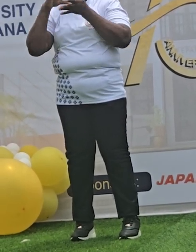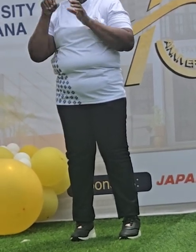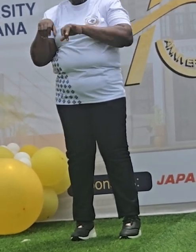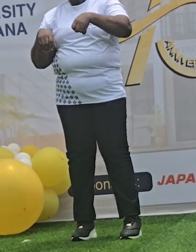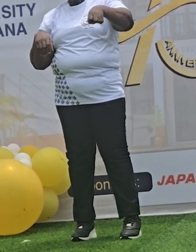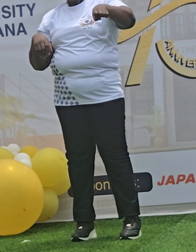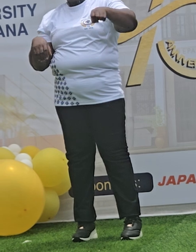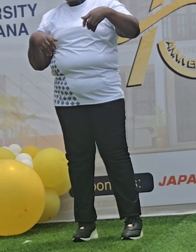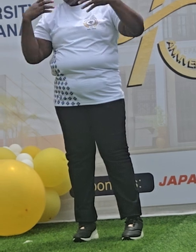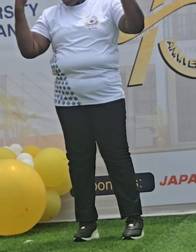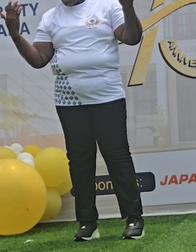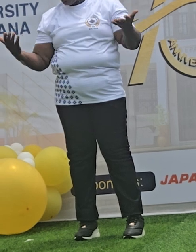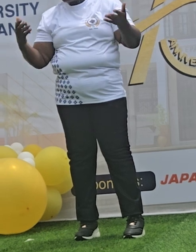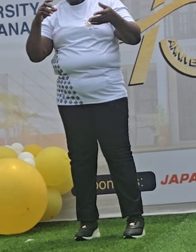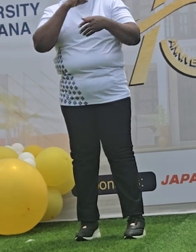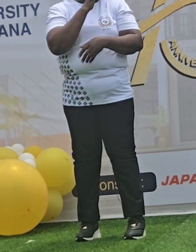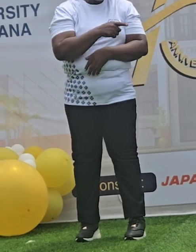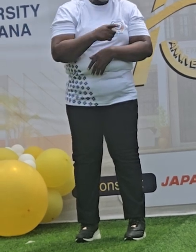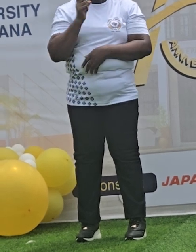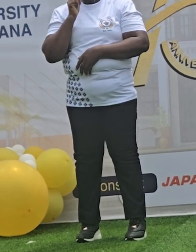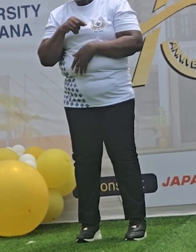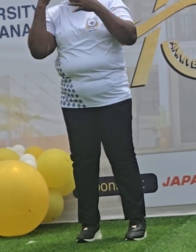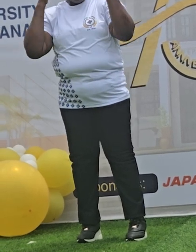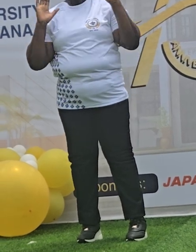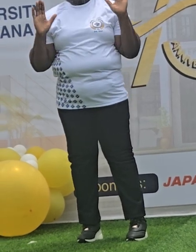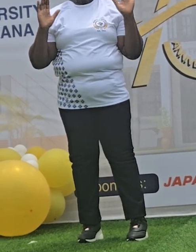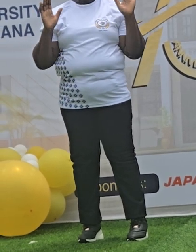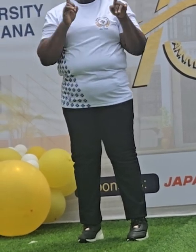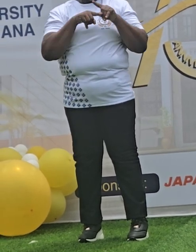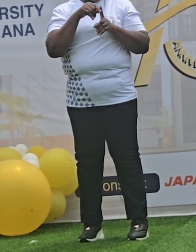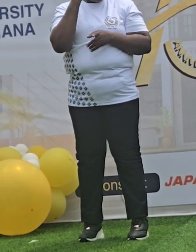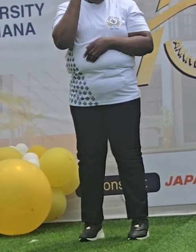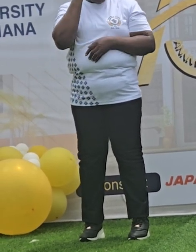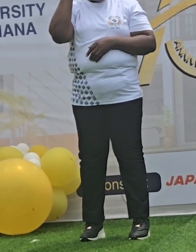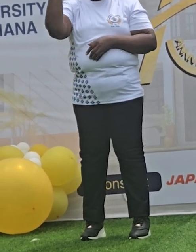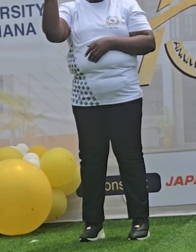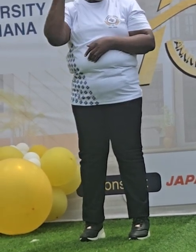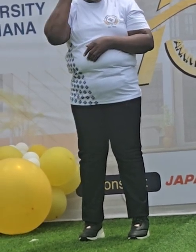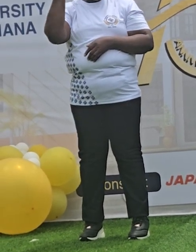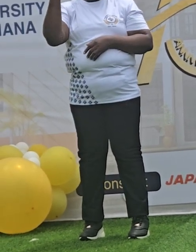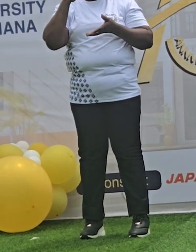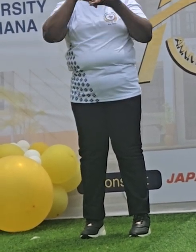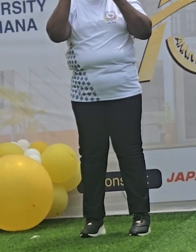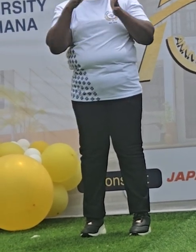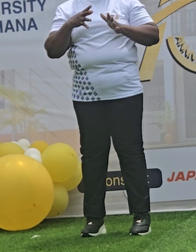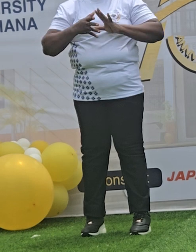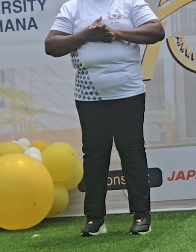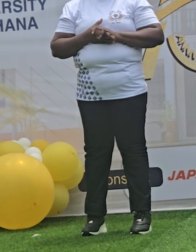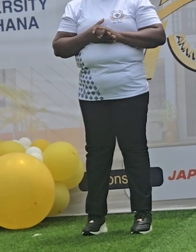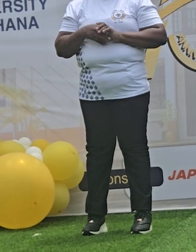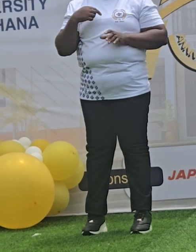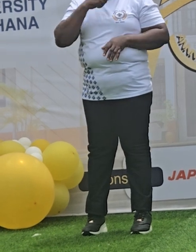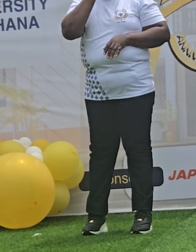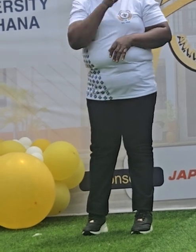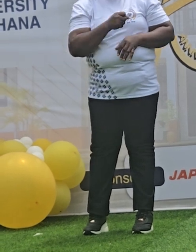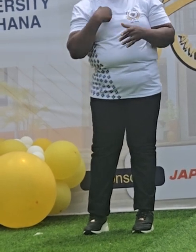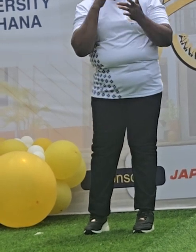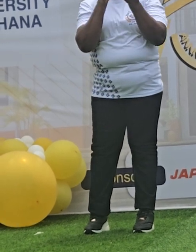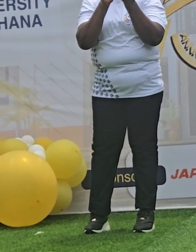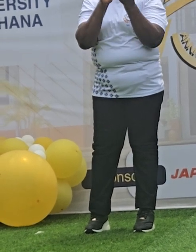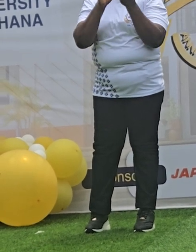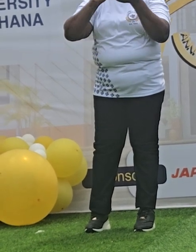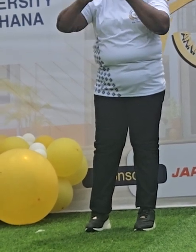whether that is true or not, we do not know. But that's the opinion of the students. I'm sure when we contact